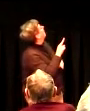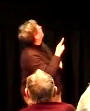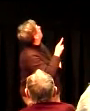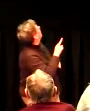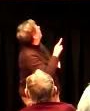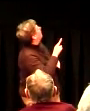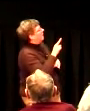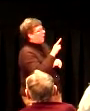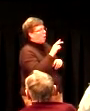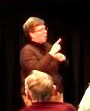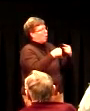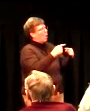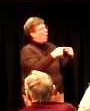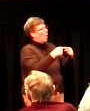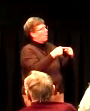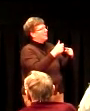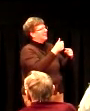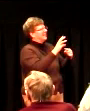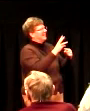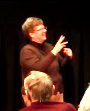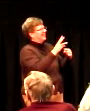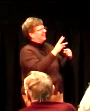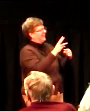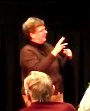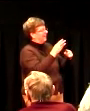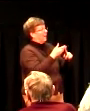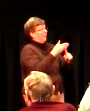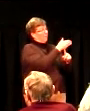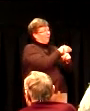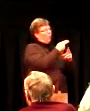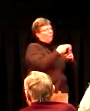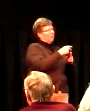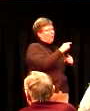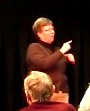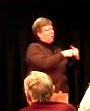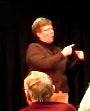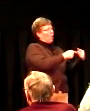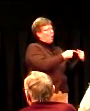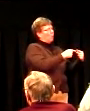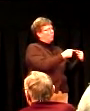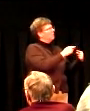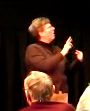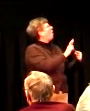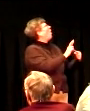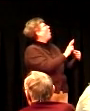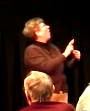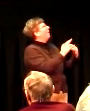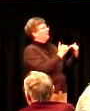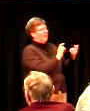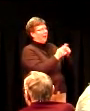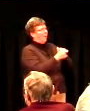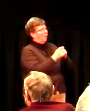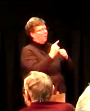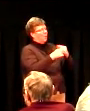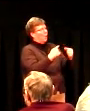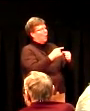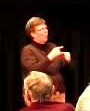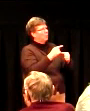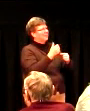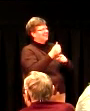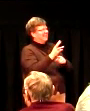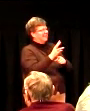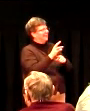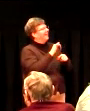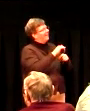Well, before it launched, it was called GOES-R. And GOES-R is the name of the new series of